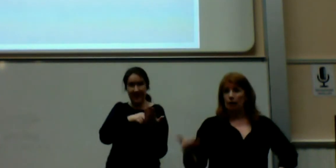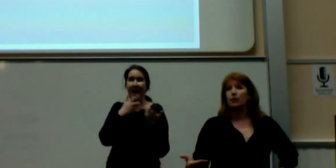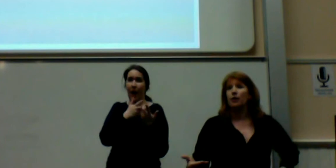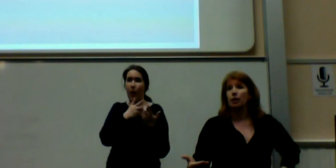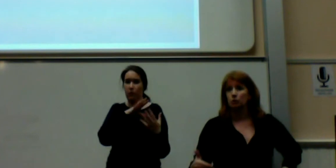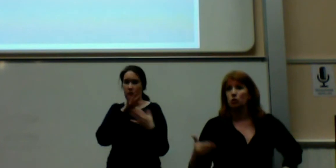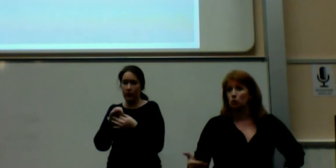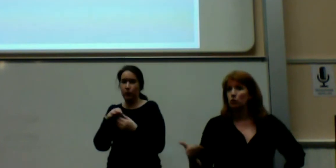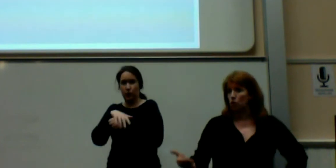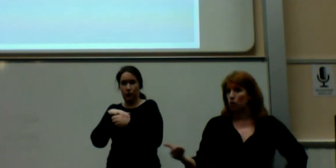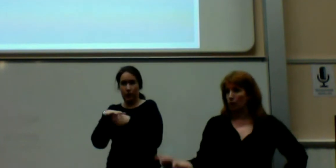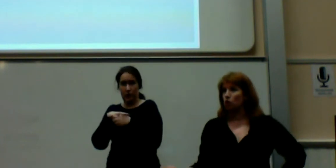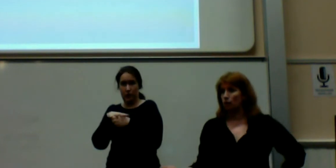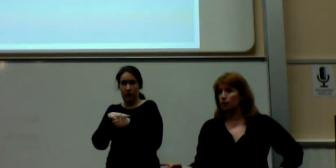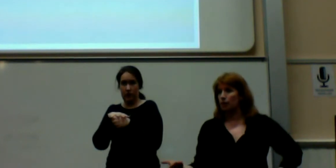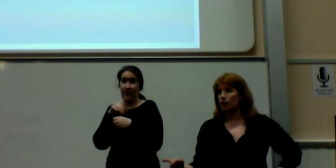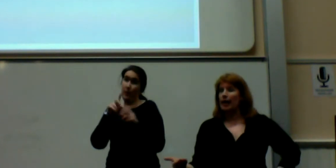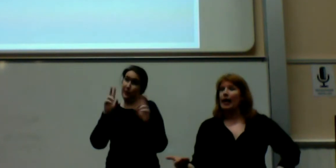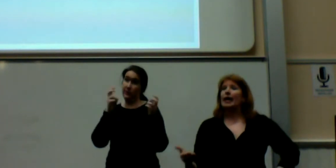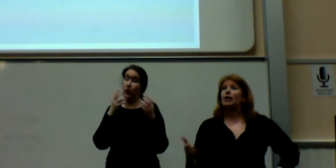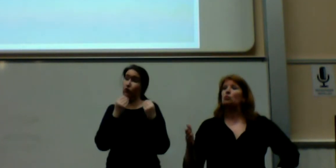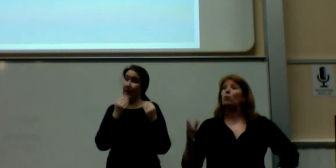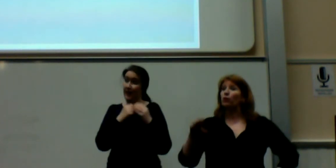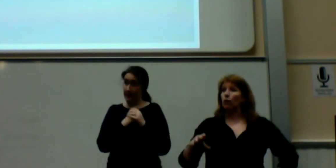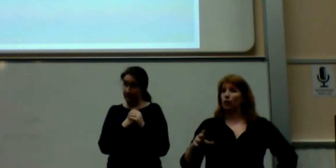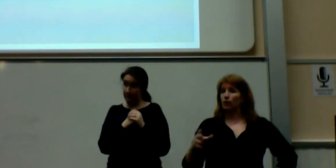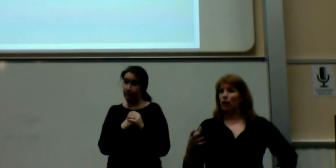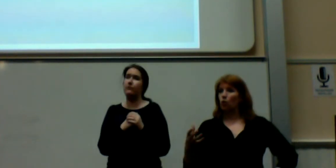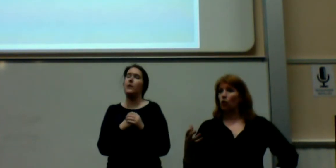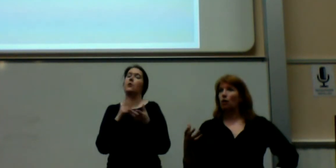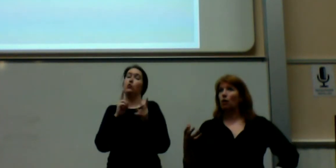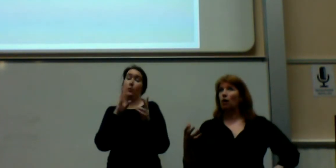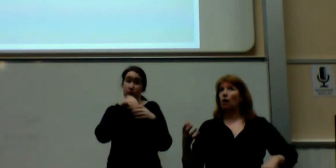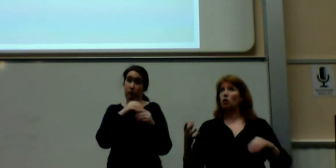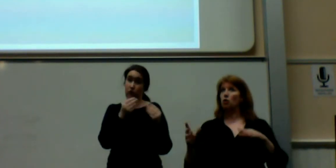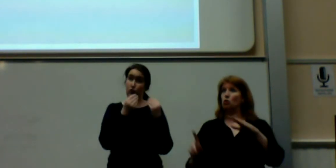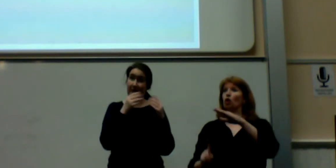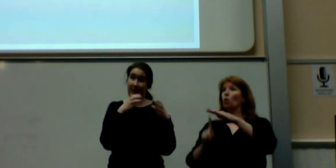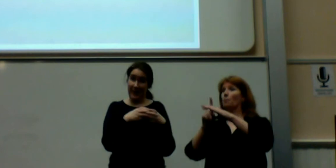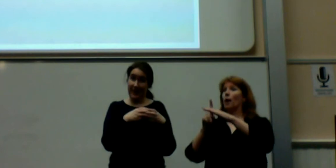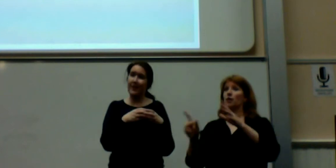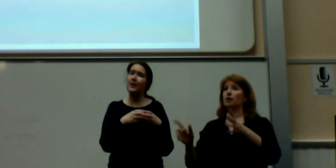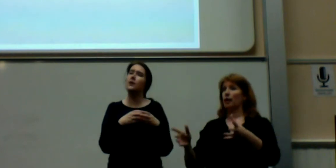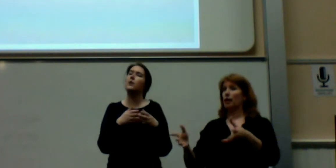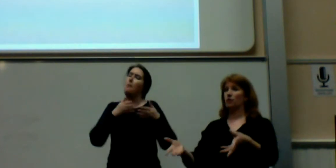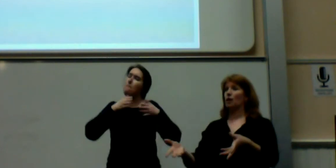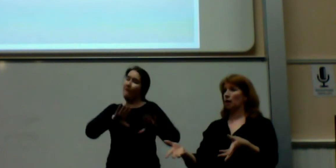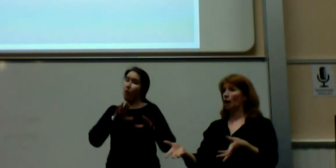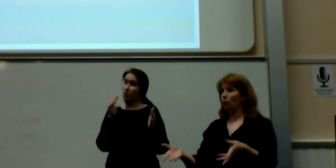to scenarios, to situations. And before they were to show up